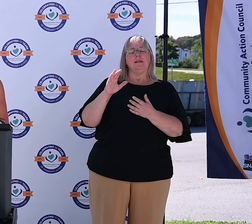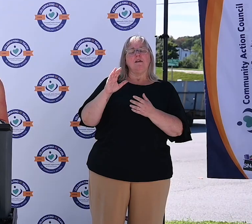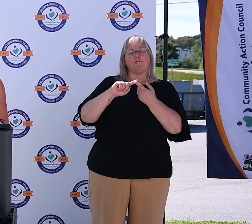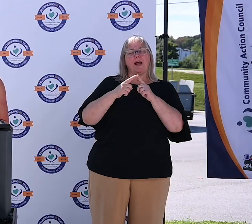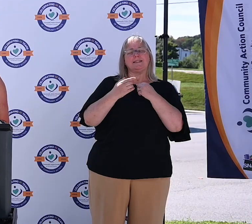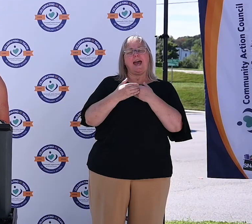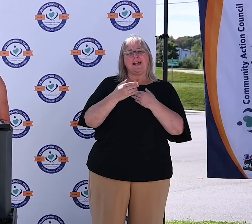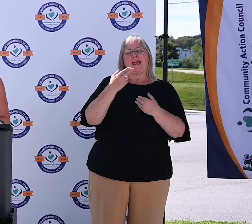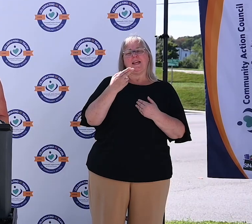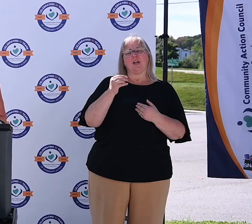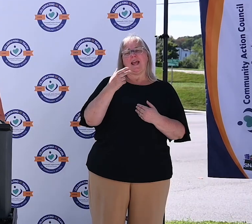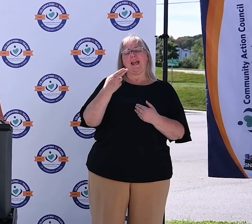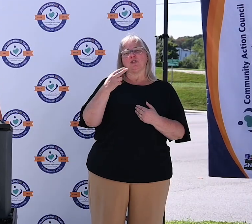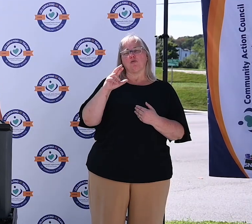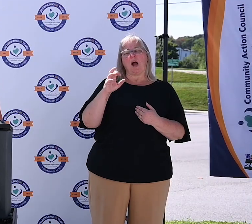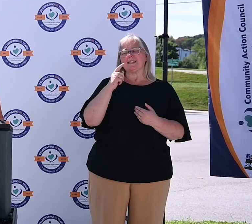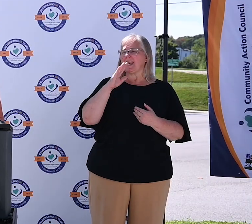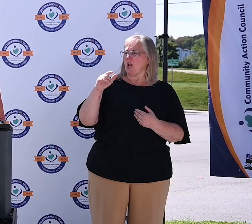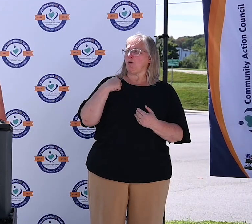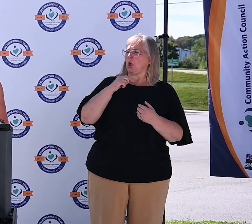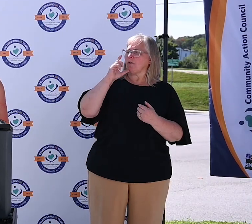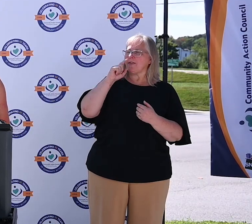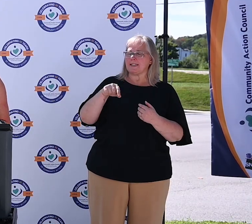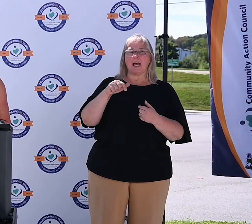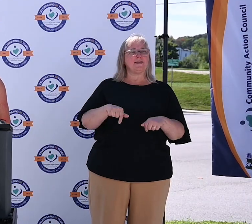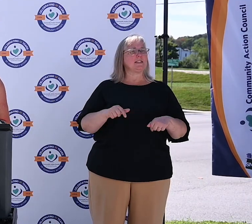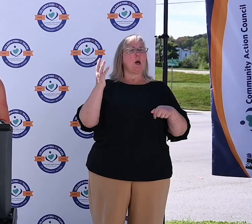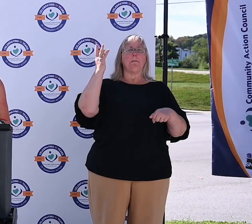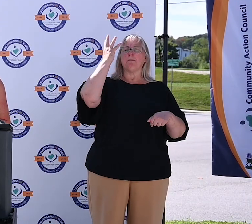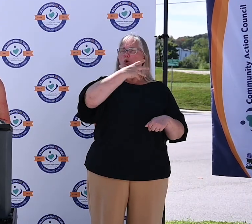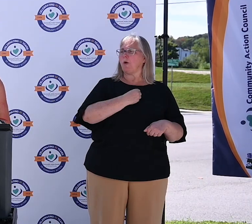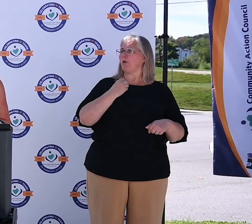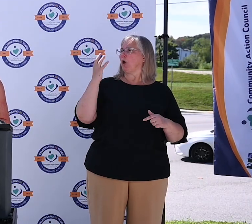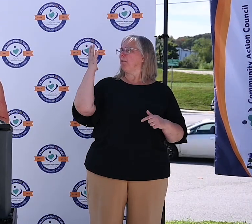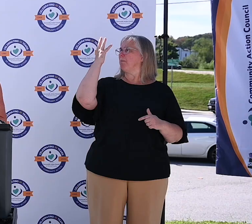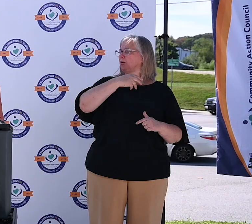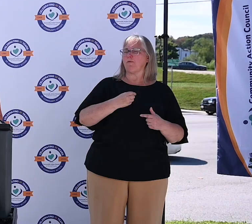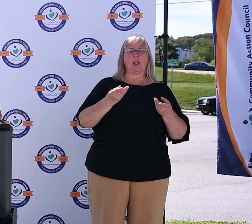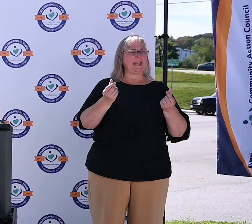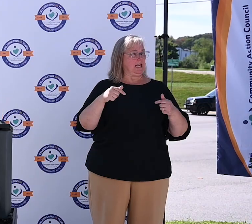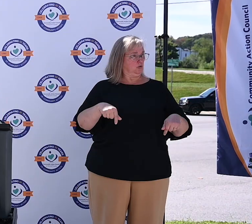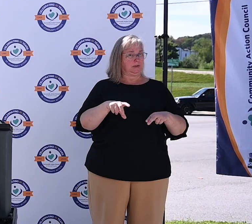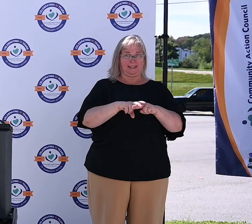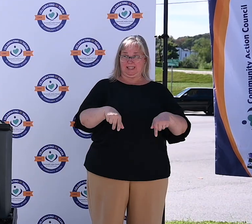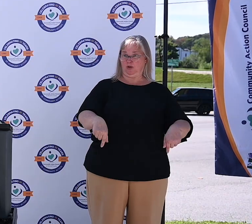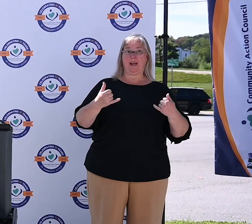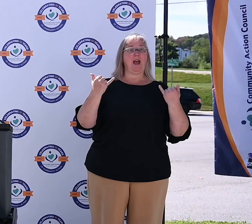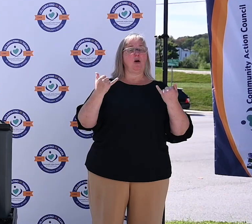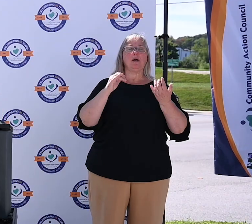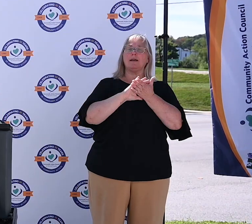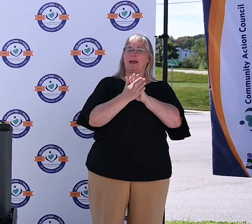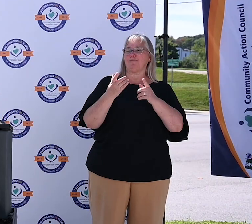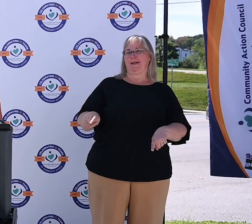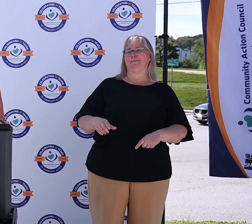said, hey, we're looking for this. And this beautiful, beautiful land that you are sitting on came to be,